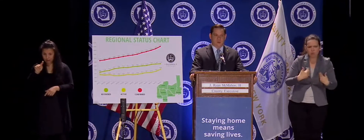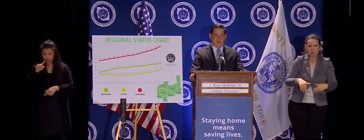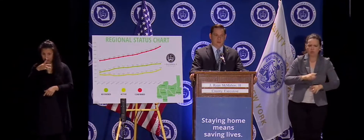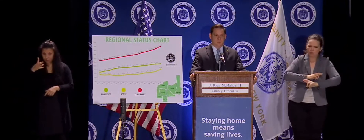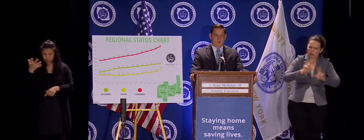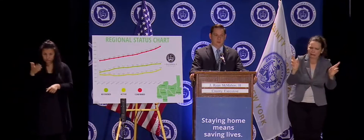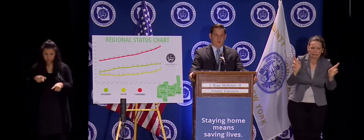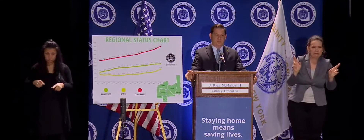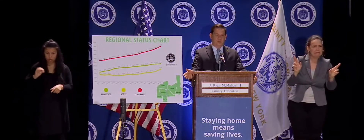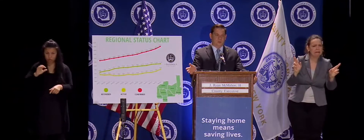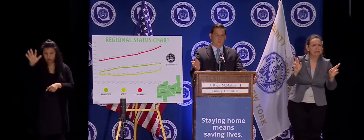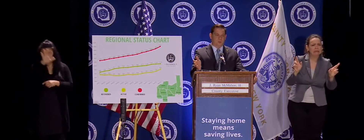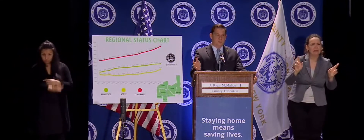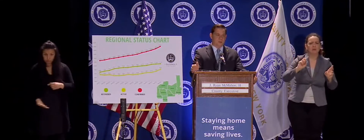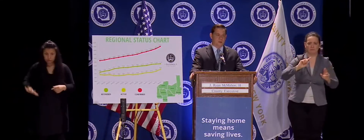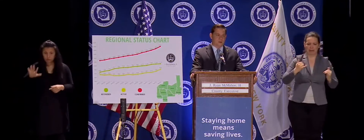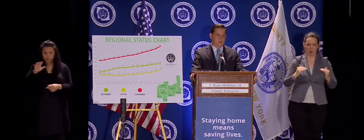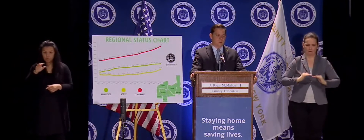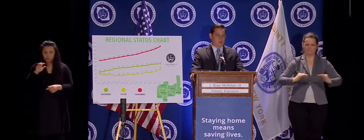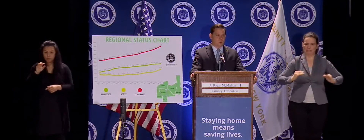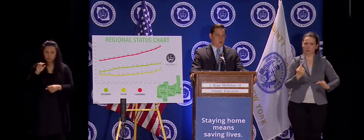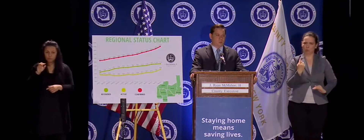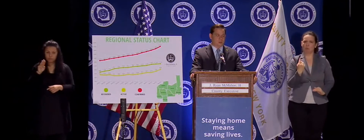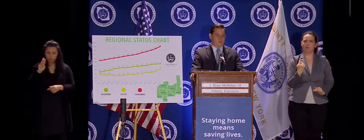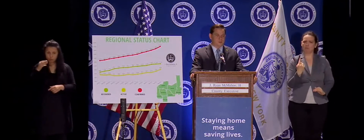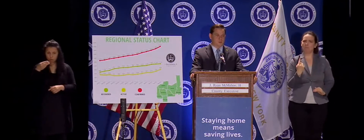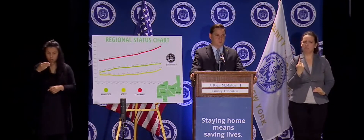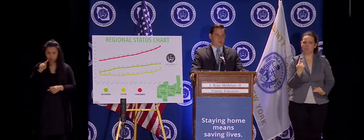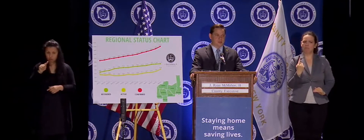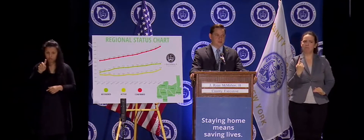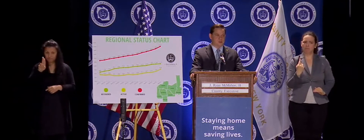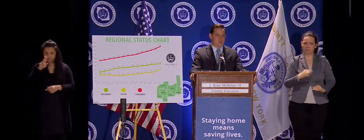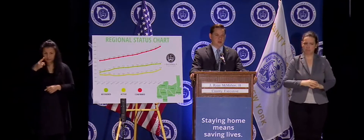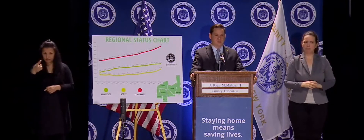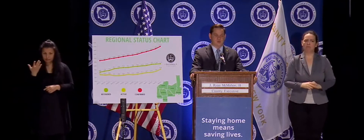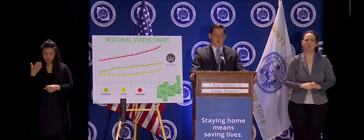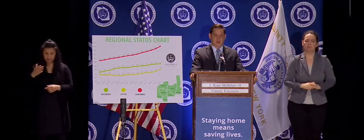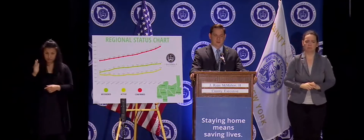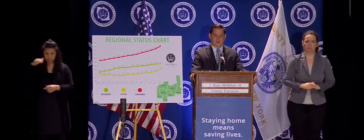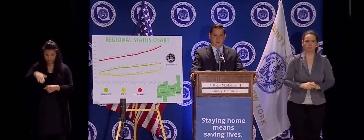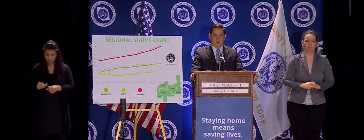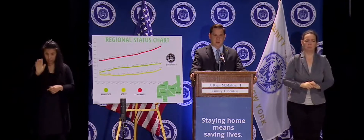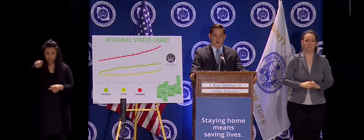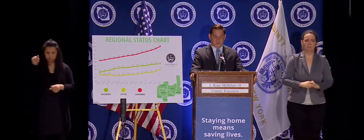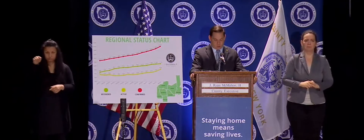phase one as we bring more people into the workplace, which presents new challenges for us and our health department.